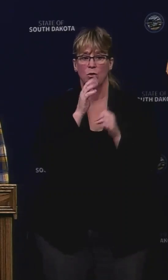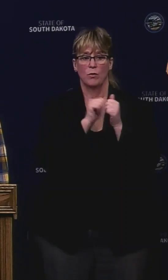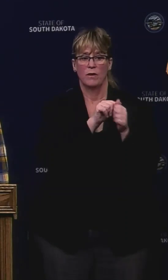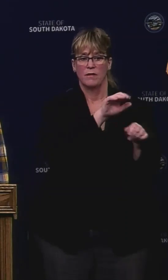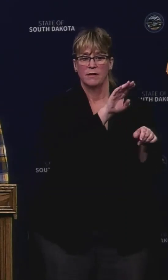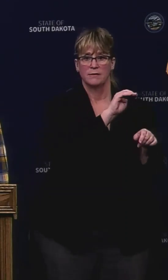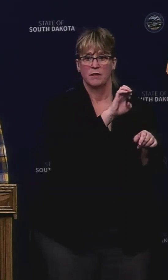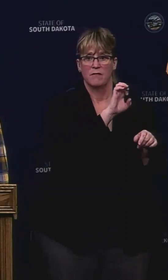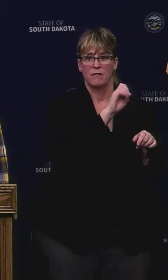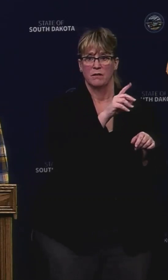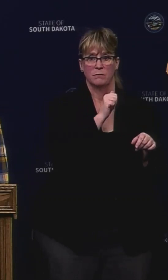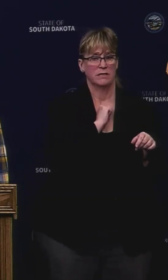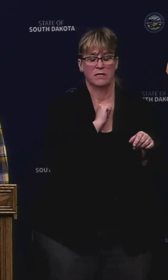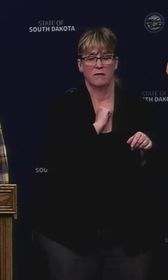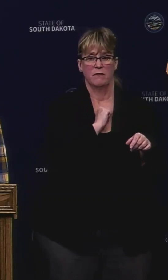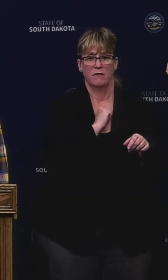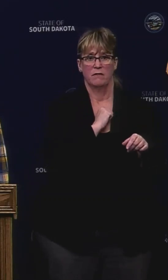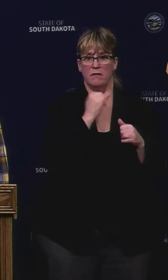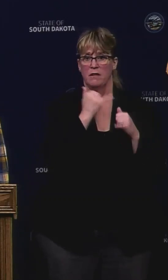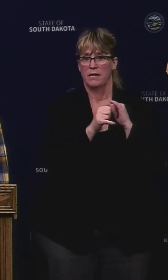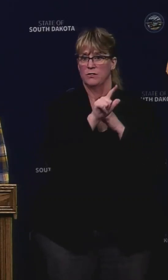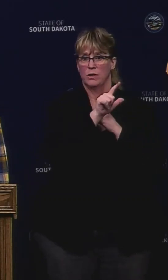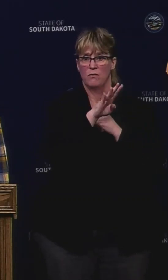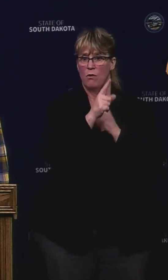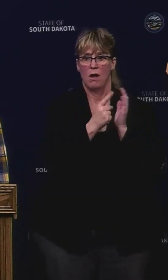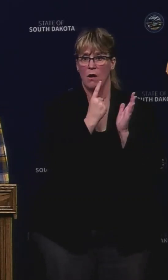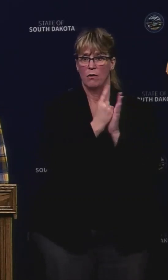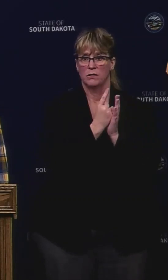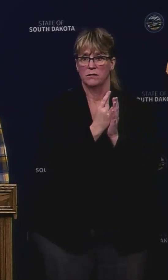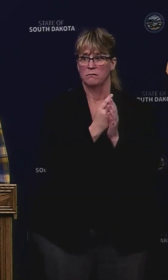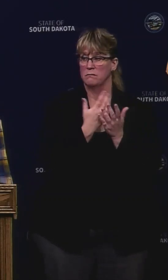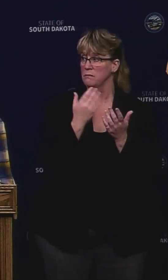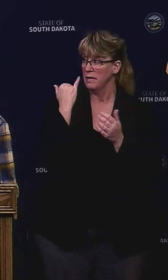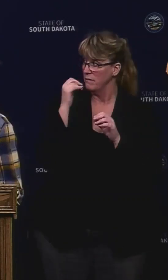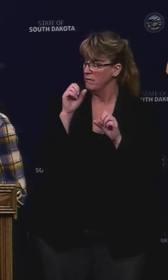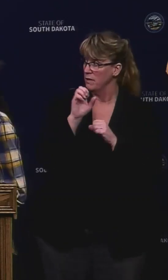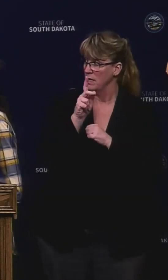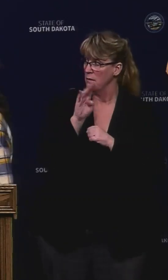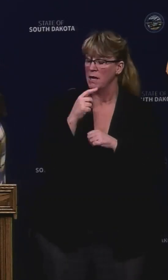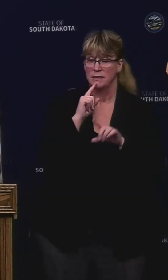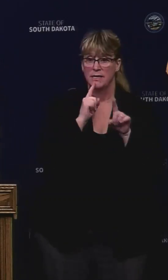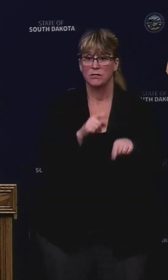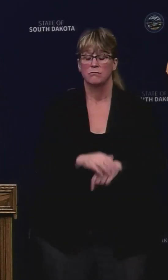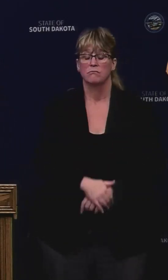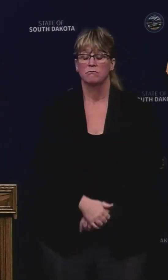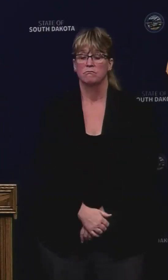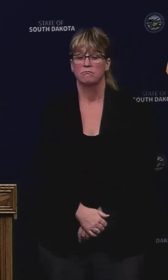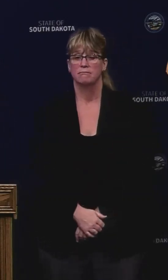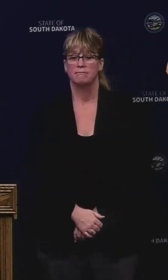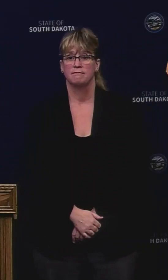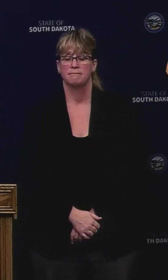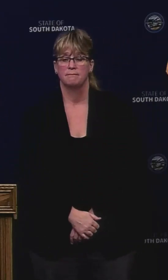Smithfield myself for the last 24 hours. I'll see if Kim has an answer to that.